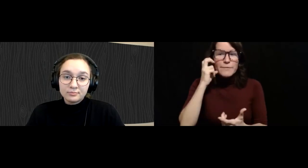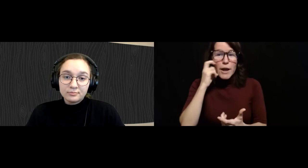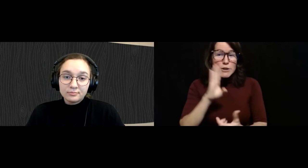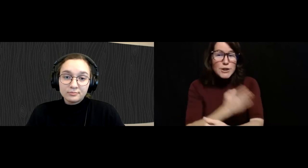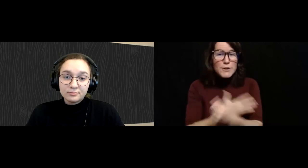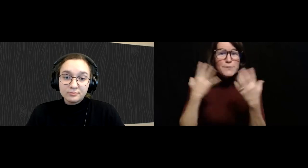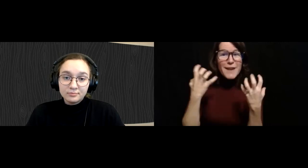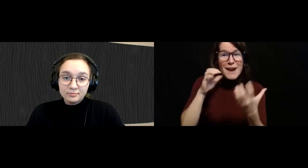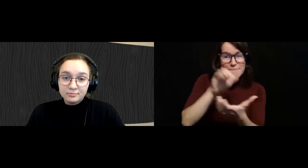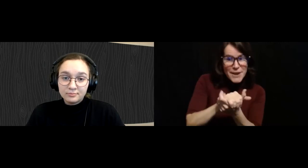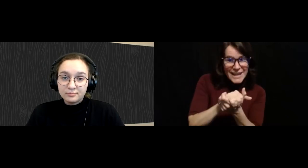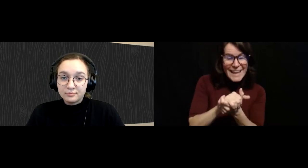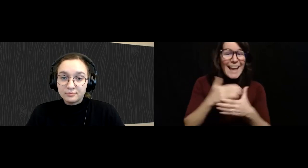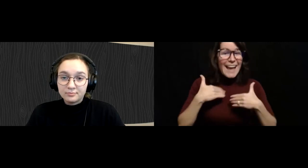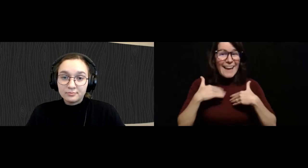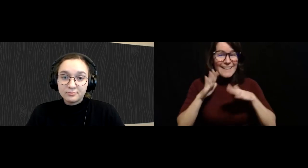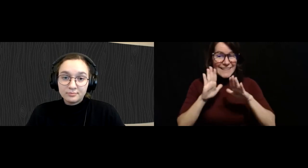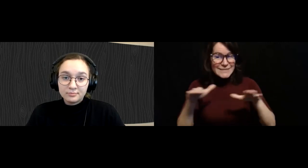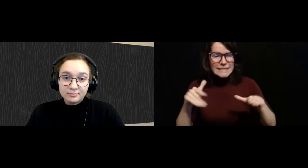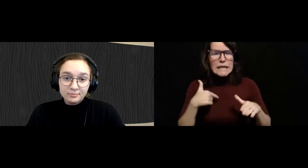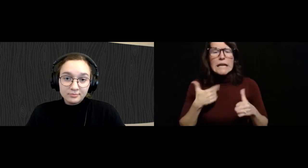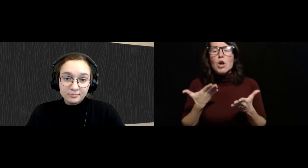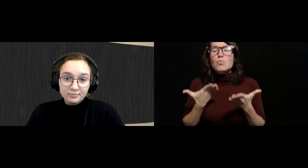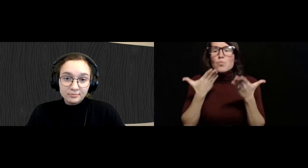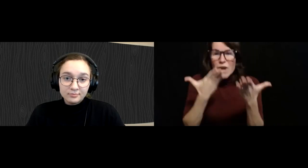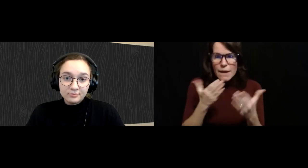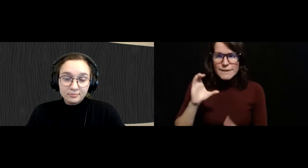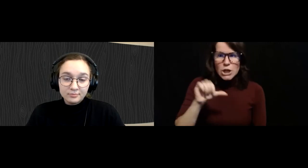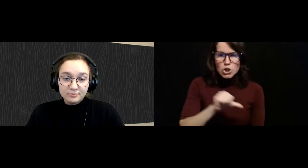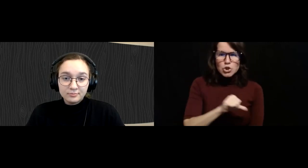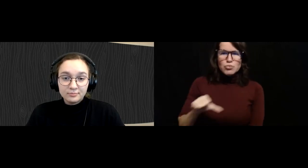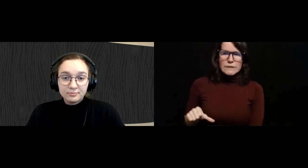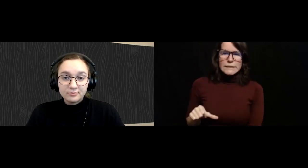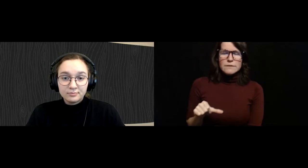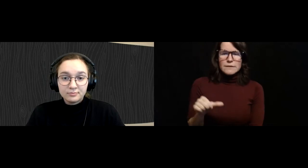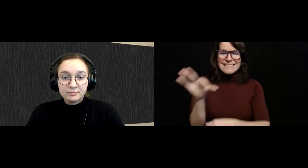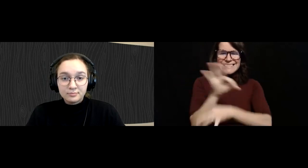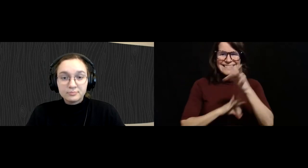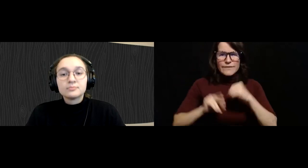if we're thinking about, you know, if a deafblind daughter wants to marry,